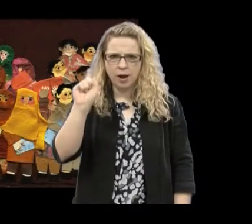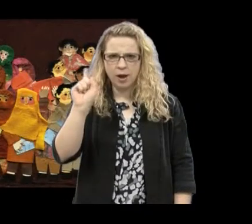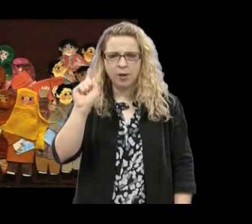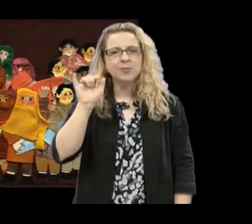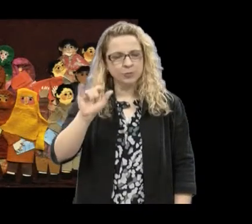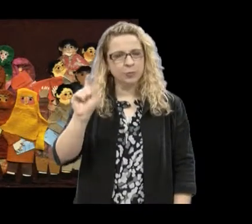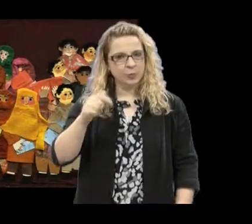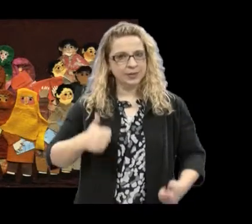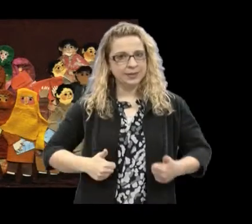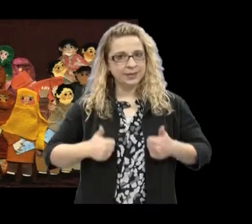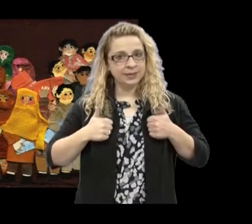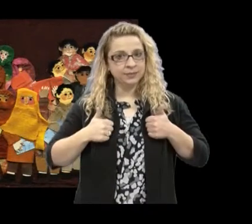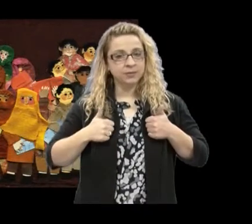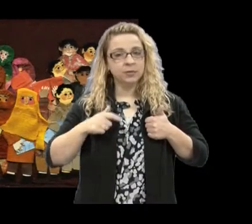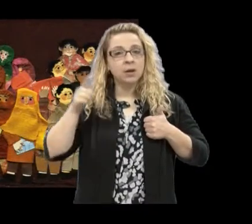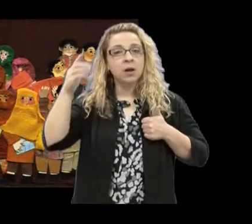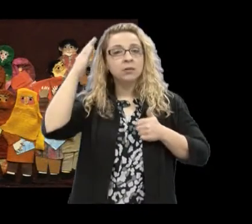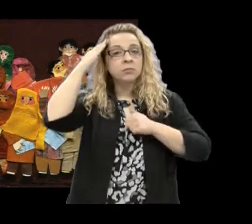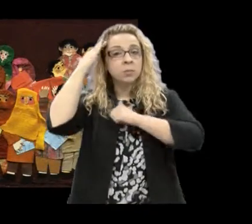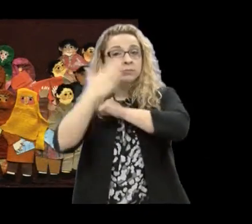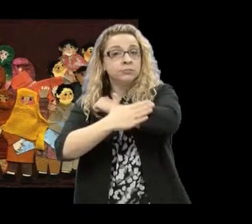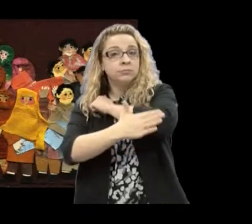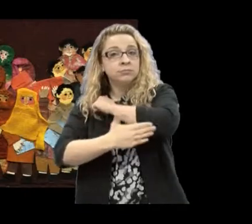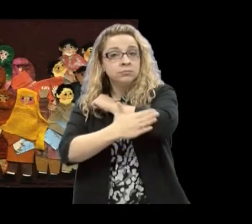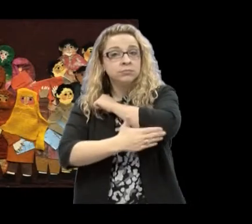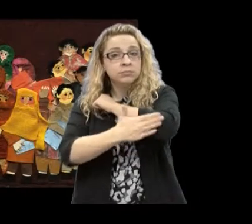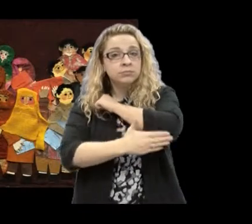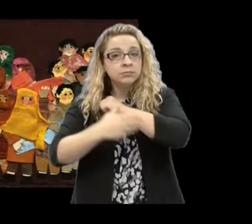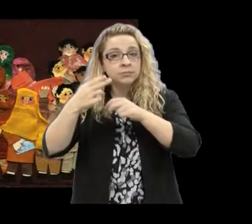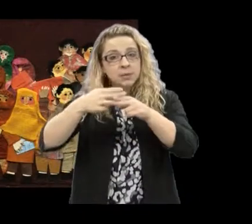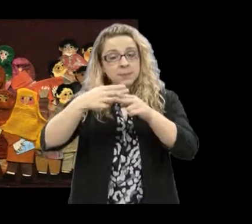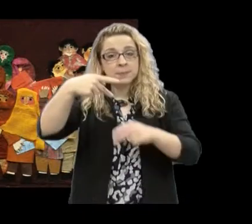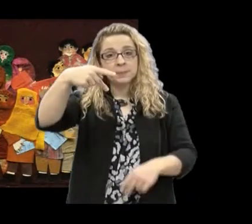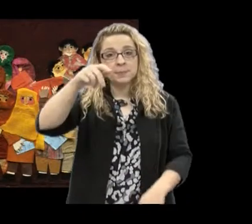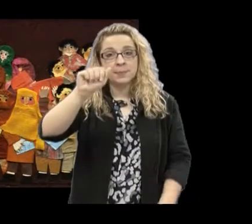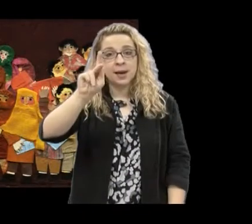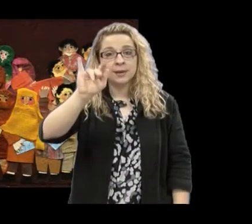We live in a village in the mountains of Pakistan.